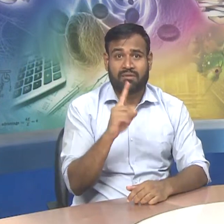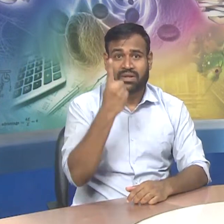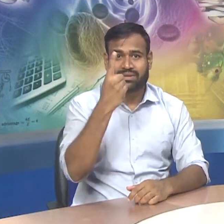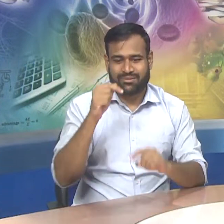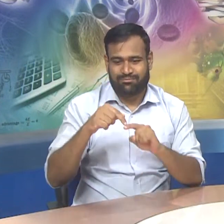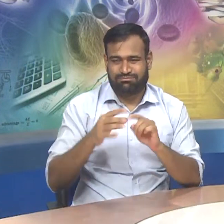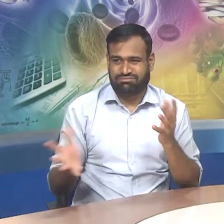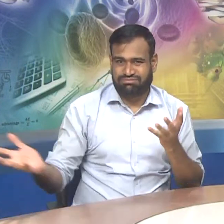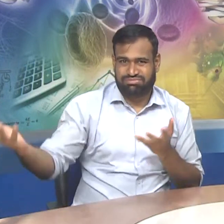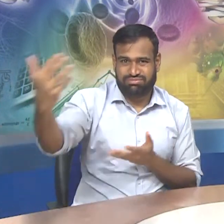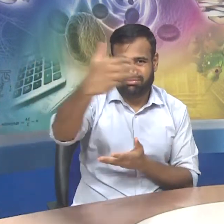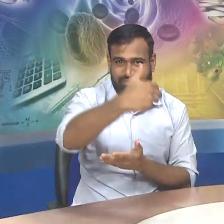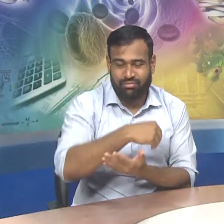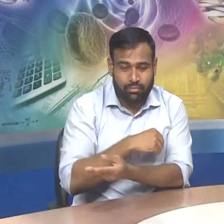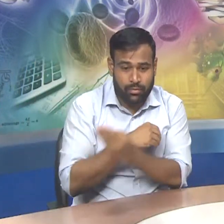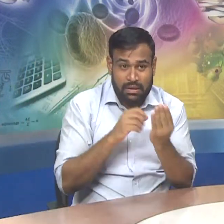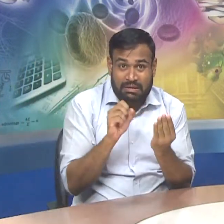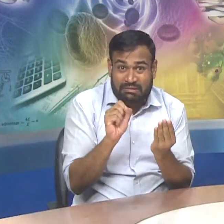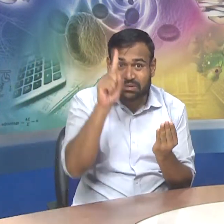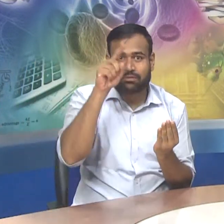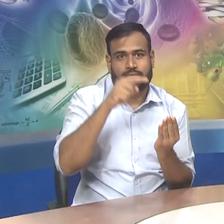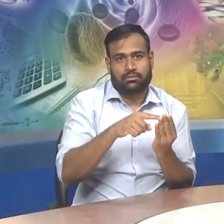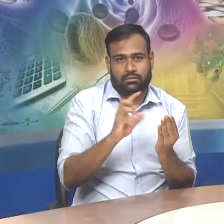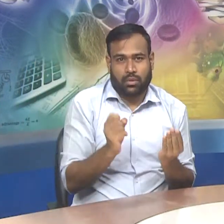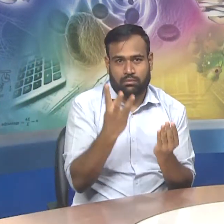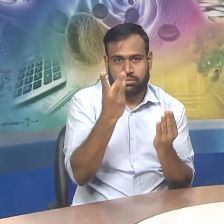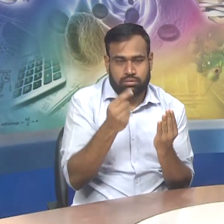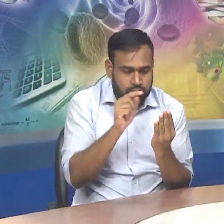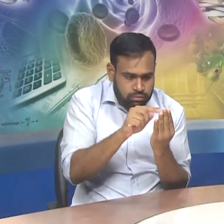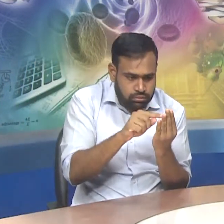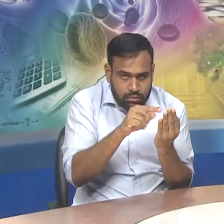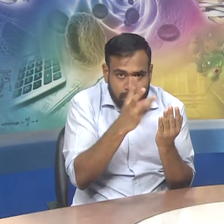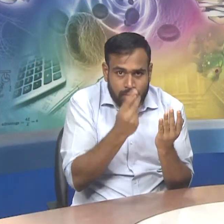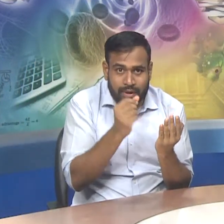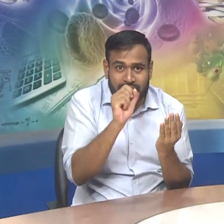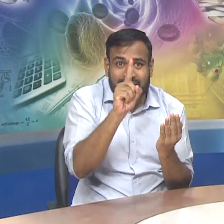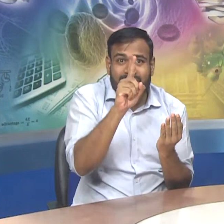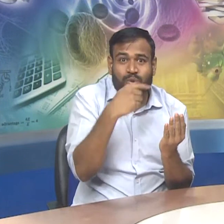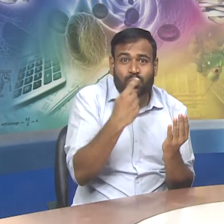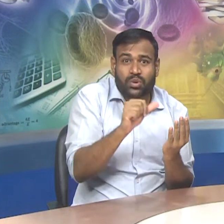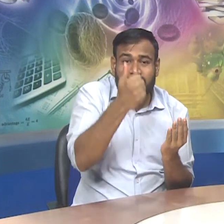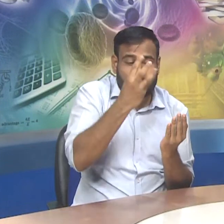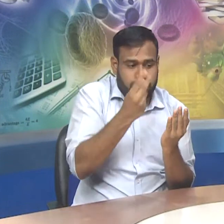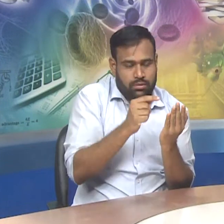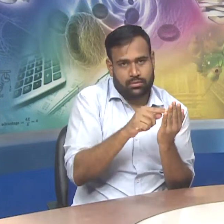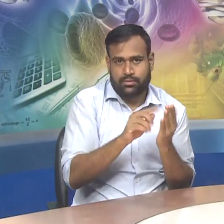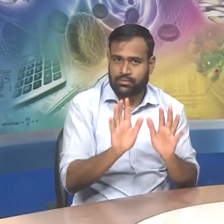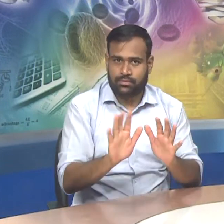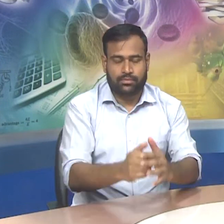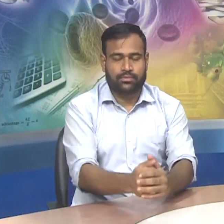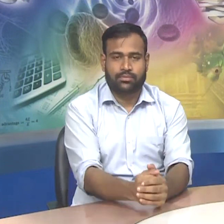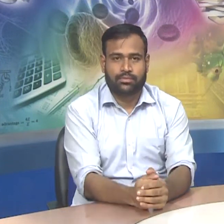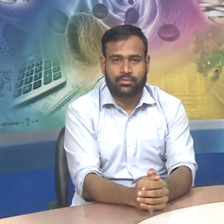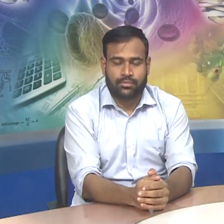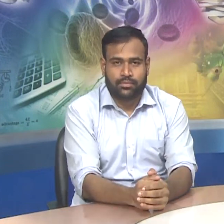Let us understand it further. At the first count, only first preference votes are counted.